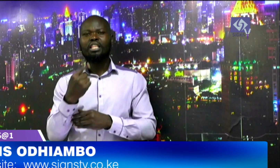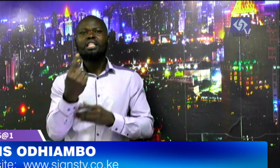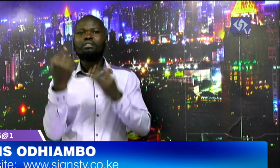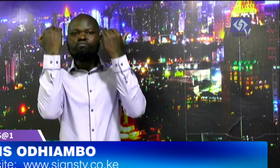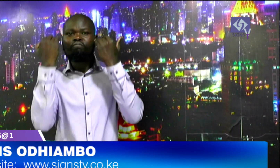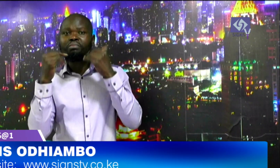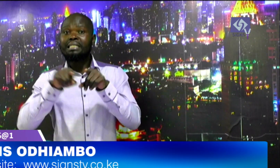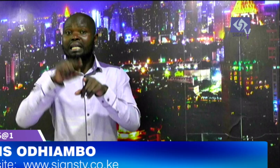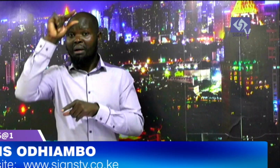county assembly,